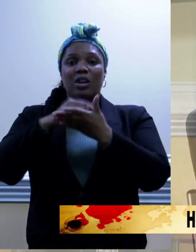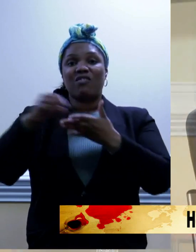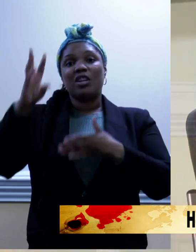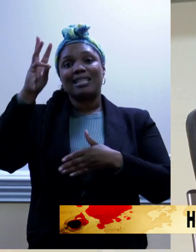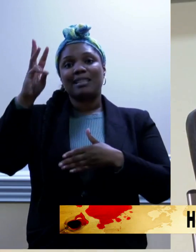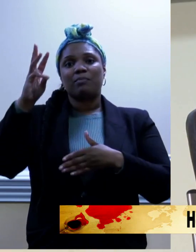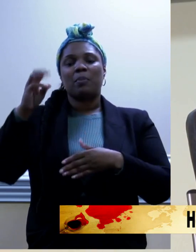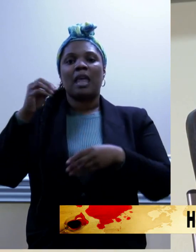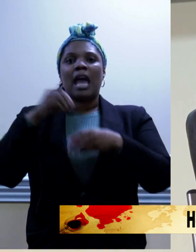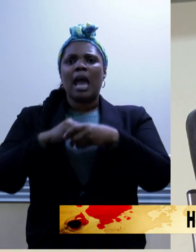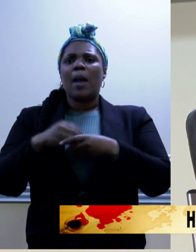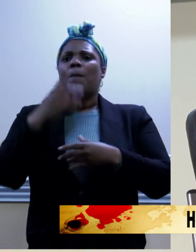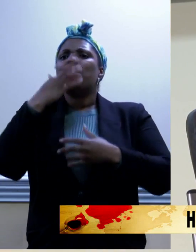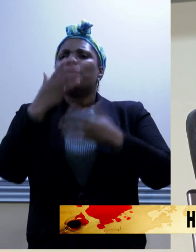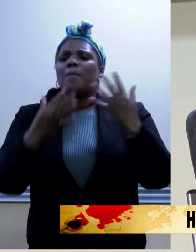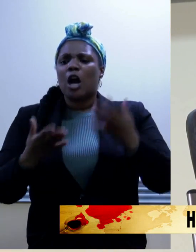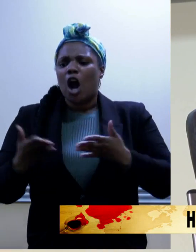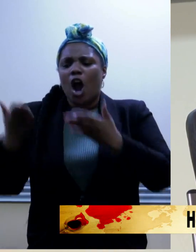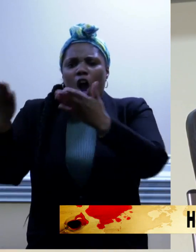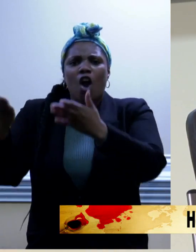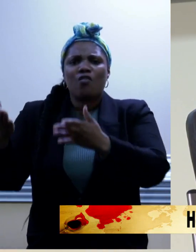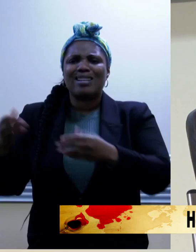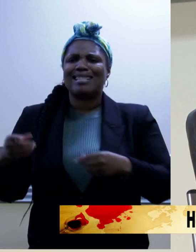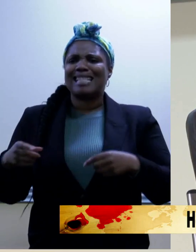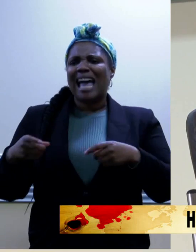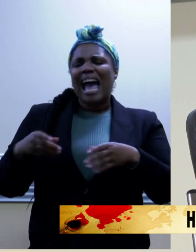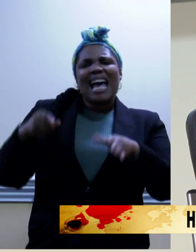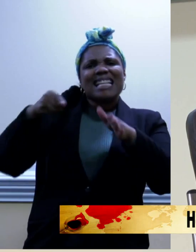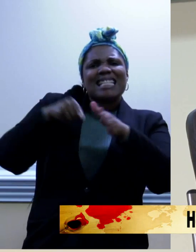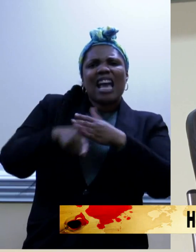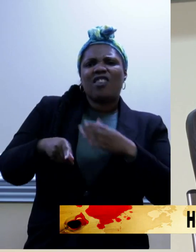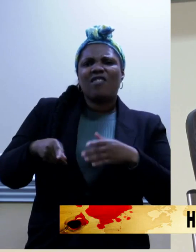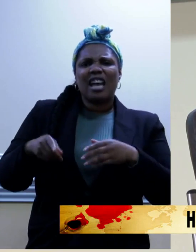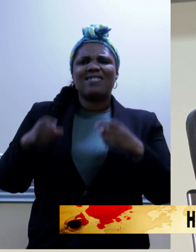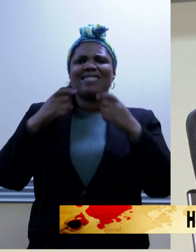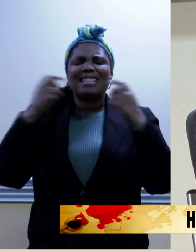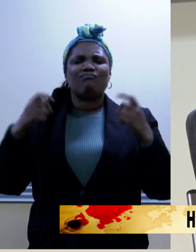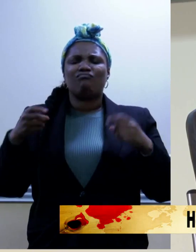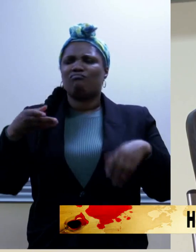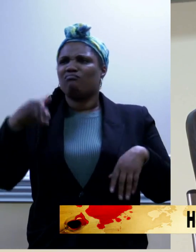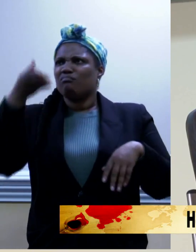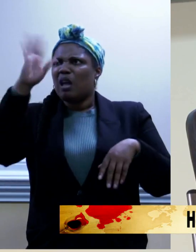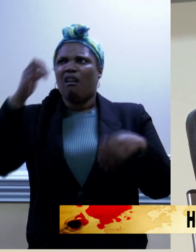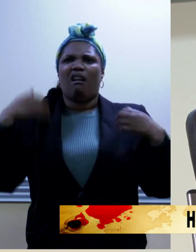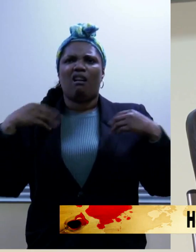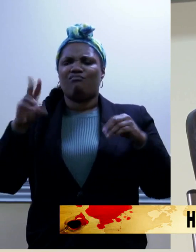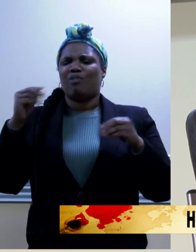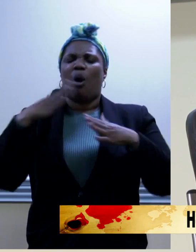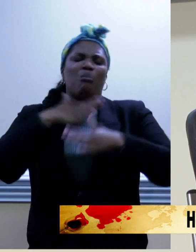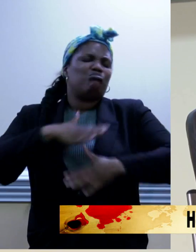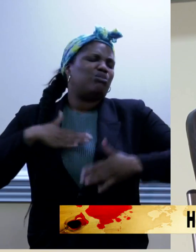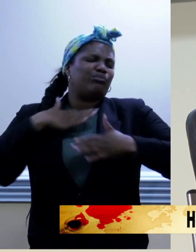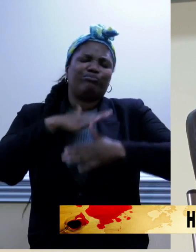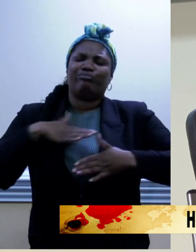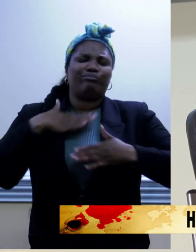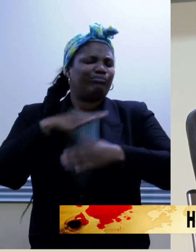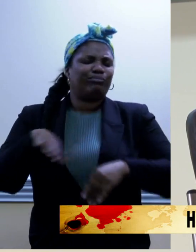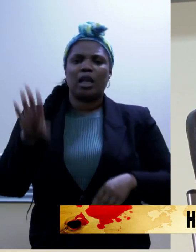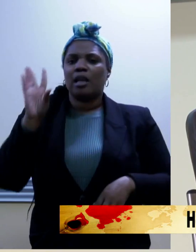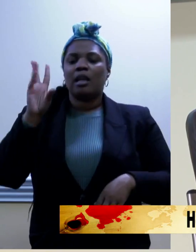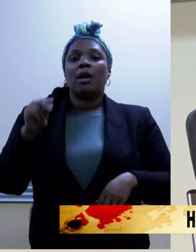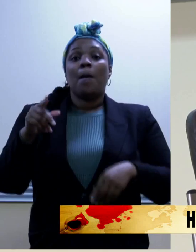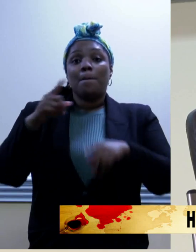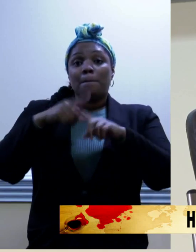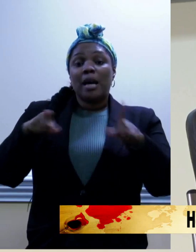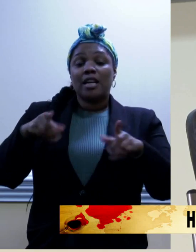And burnt offerings and sacrifices for sin, thou hast had no pleasure. Go ahead. Then said I, lo, I come. In